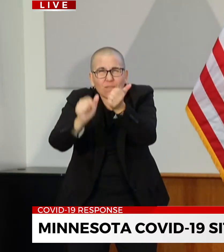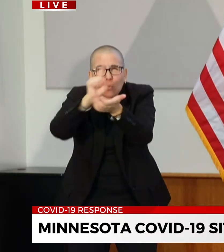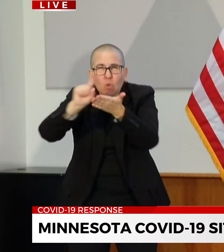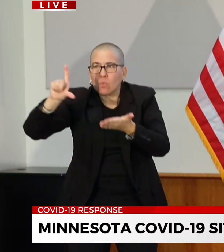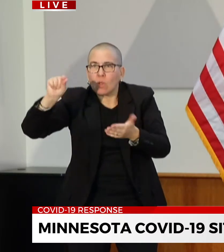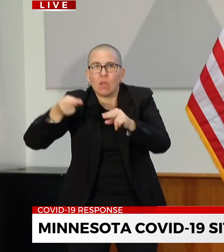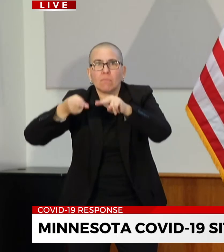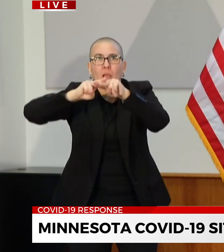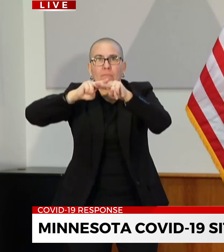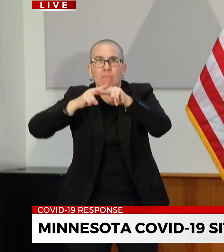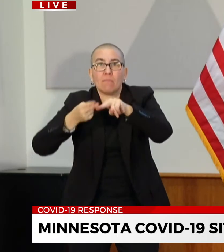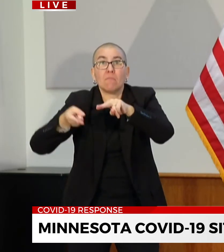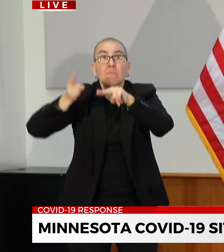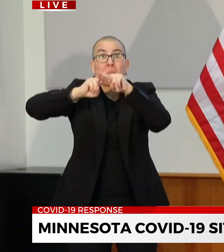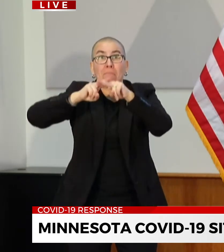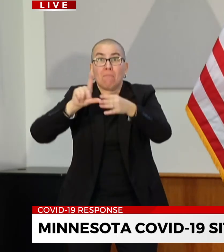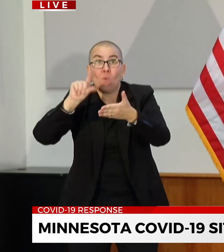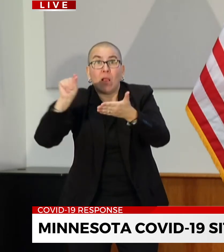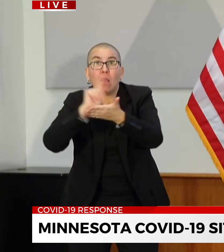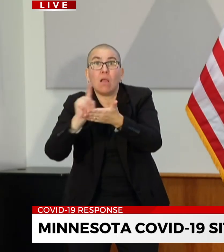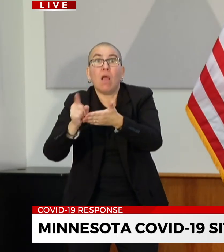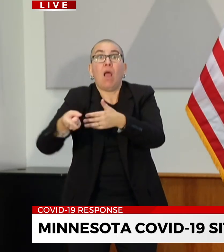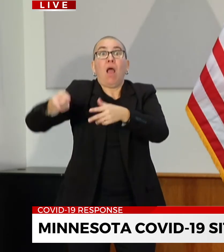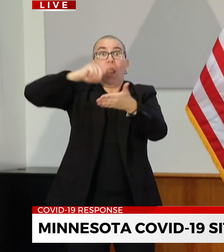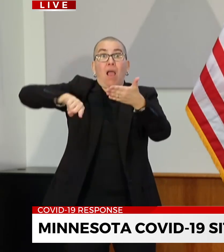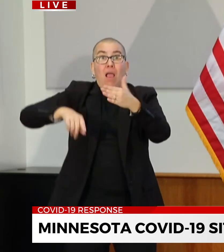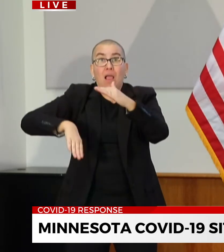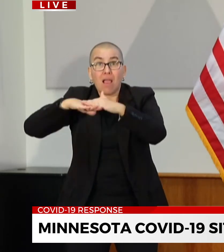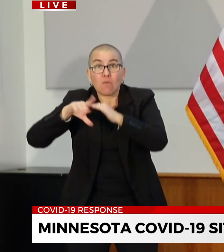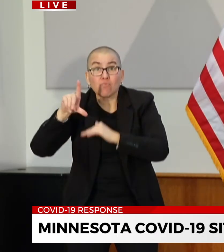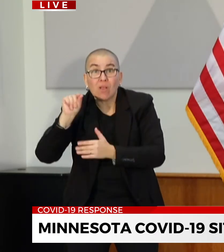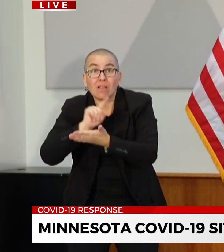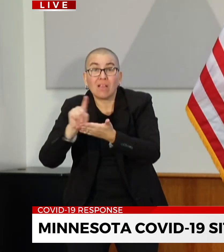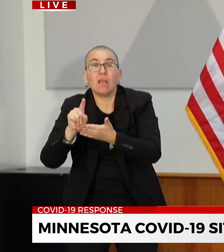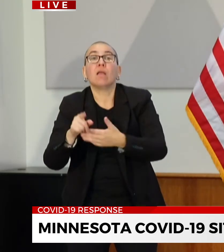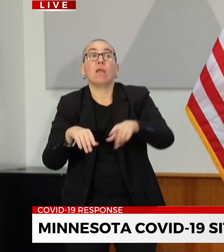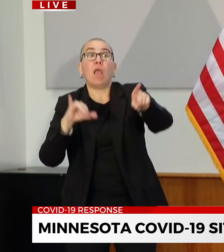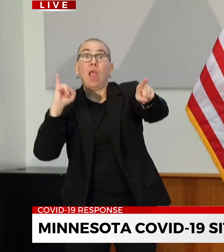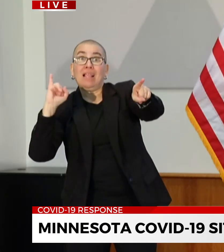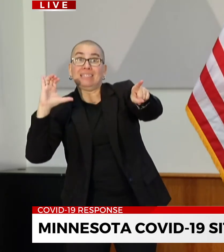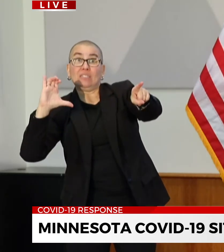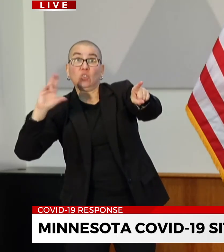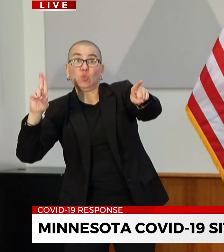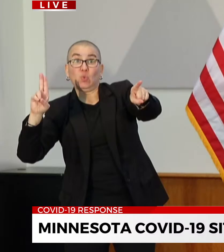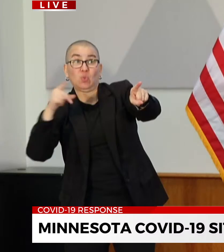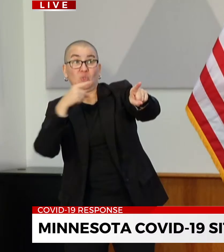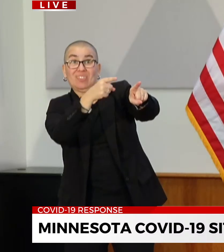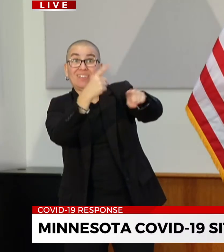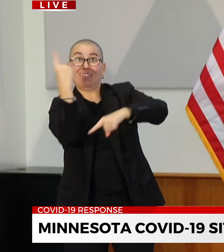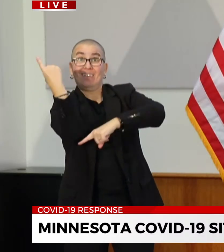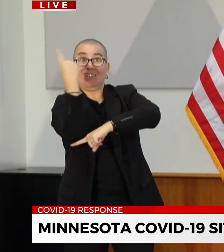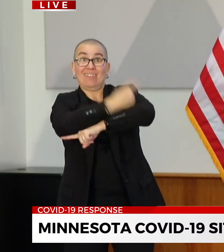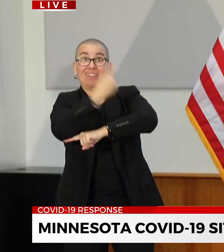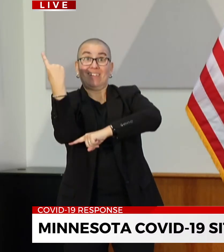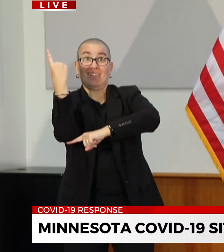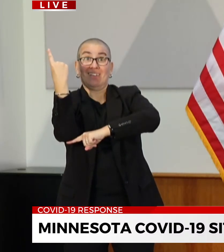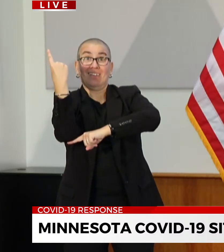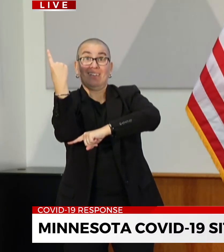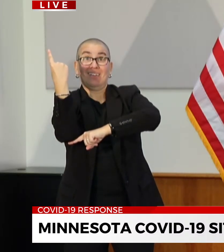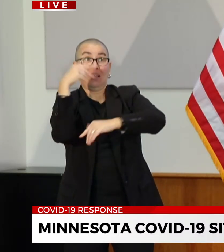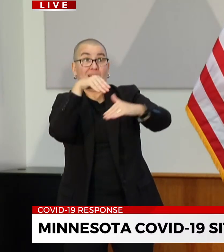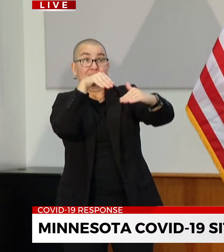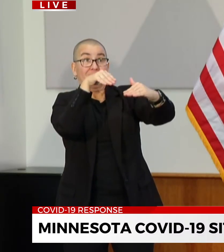lag period, since the number of patients admitted to the hospital and ICU by their first date of admission is already higher than it was in that last